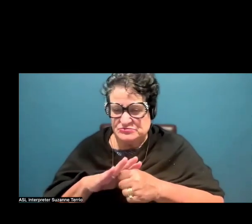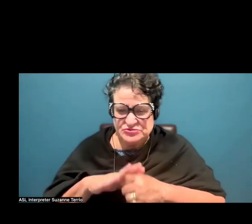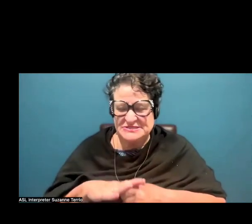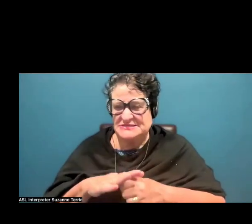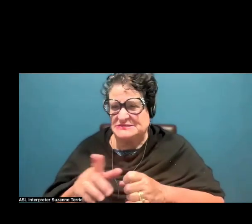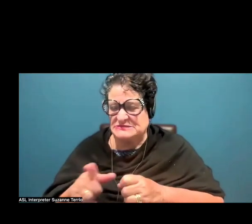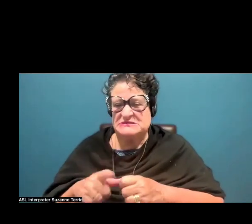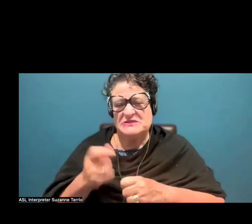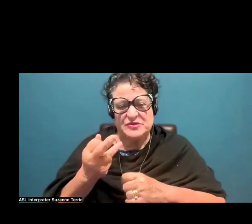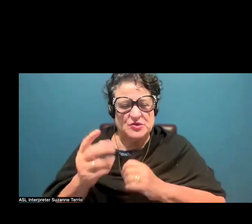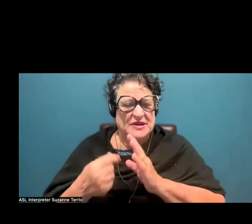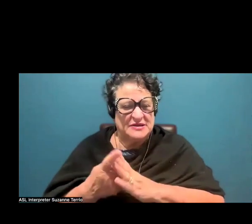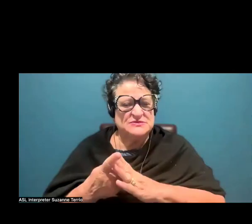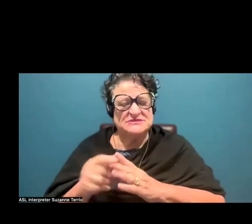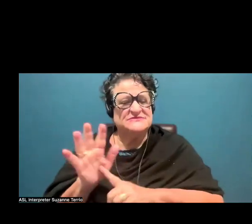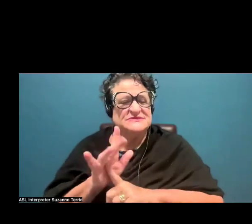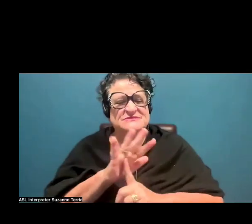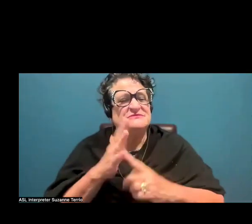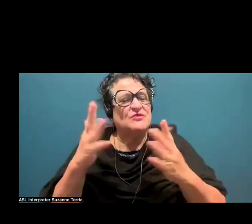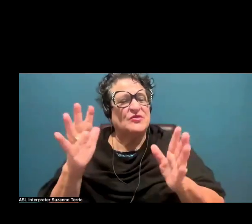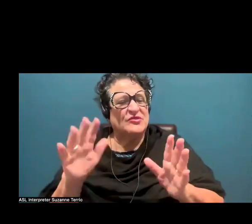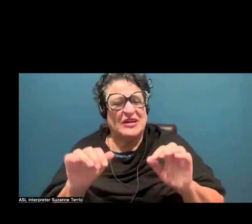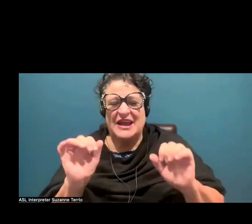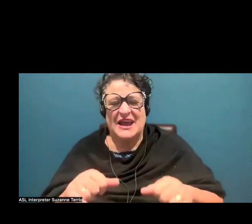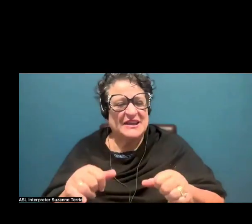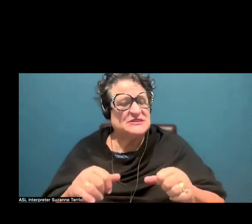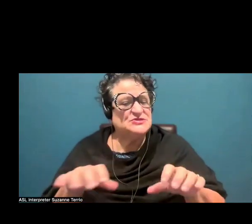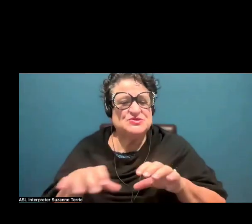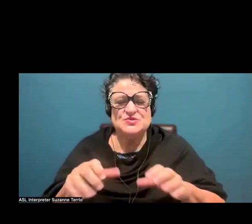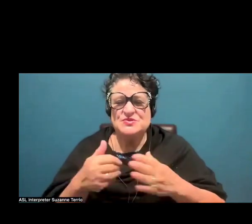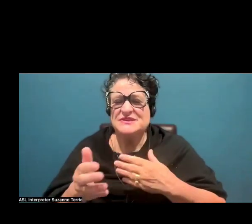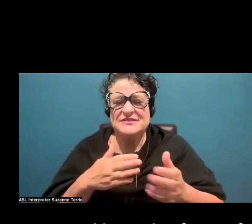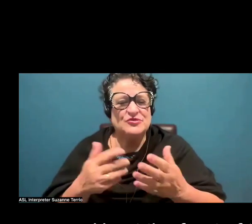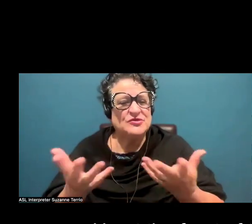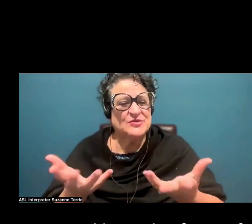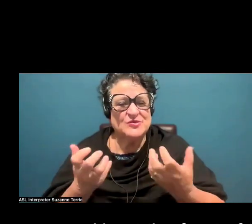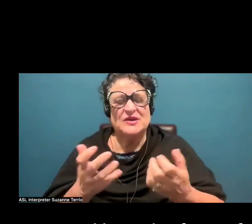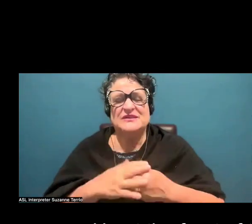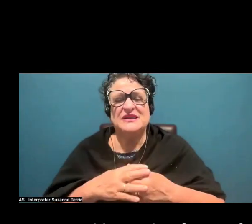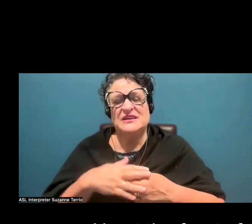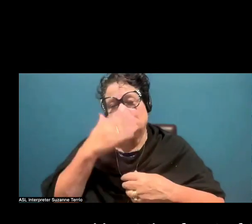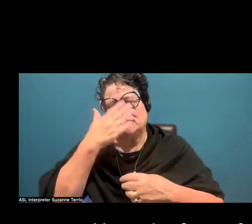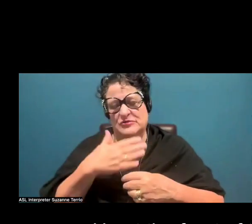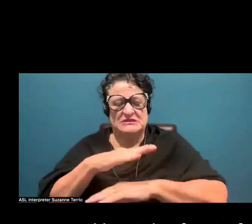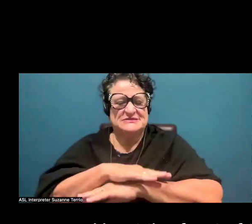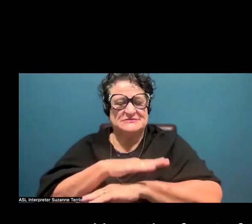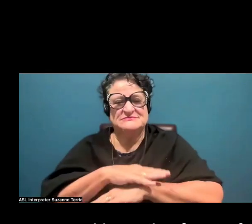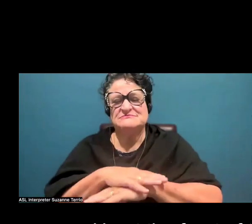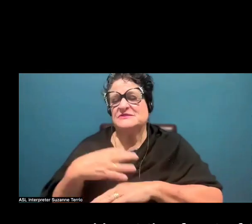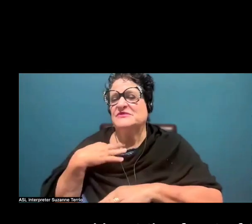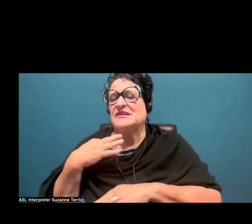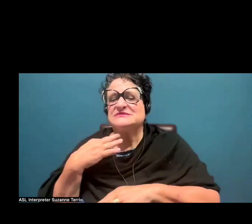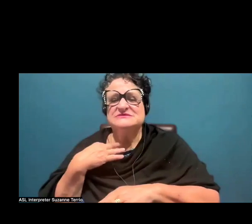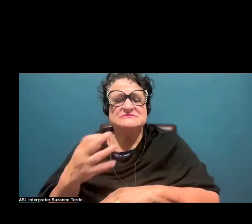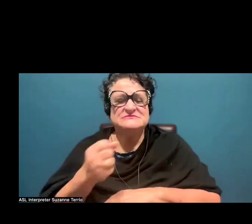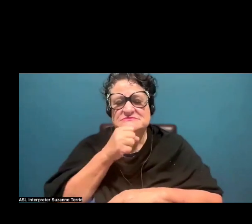the vigil will be over. I can get through anything. I can do whatever I have to. Up at the front of the deck, the head volunteer takes the